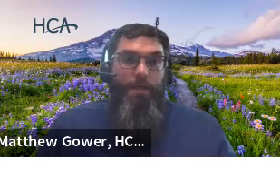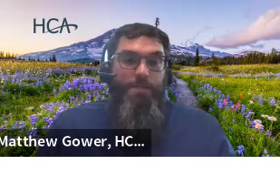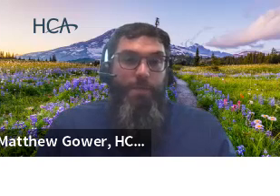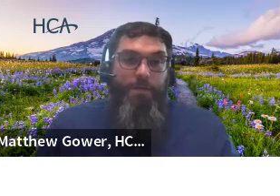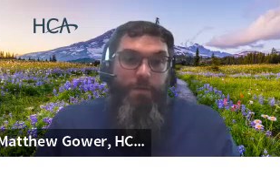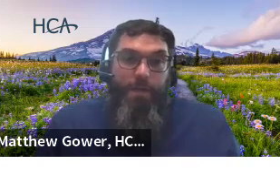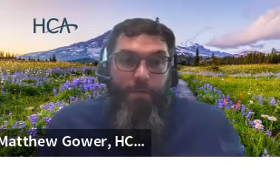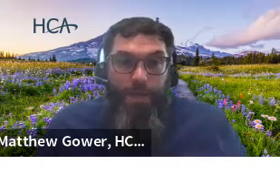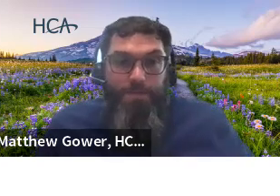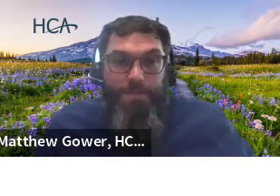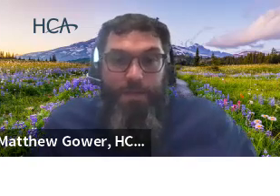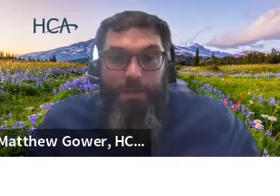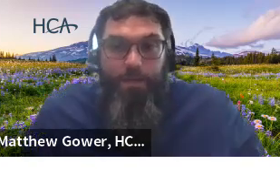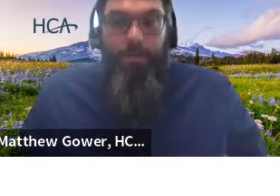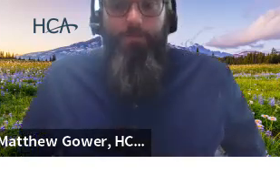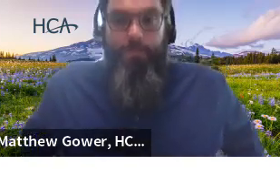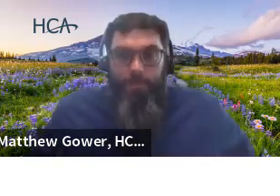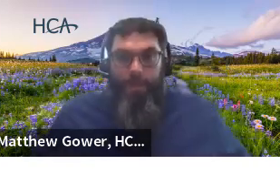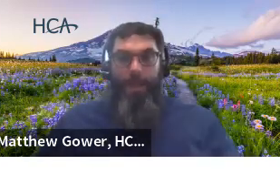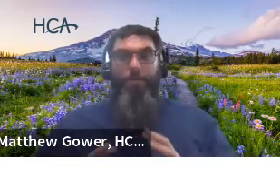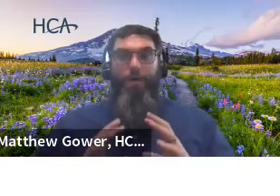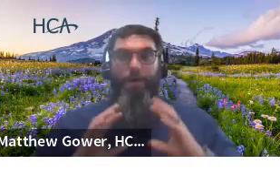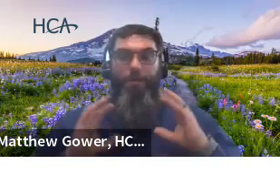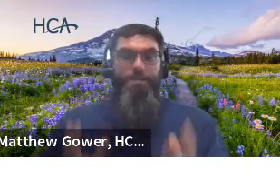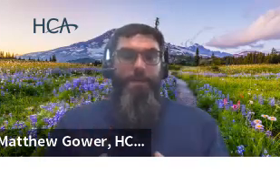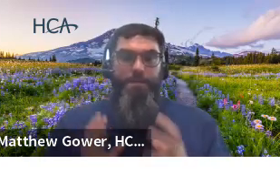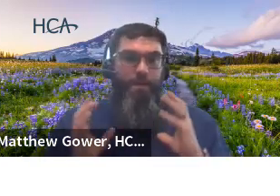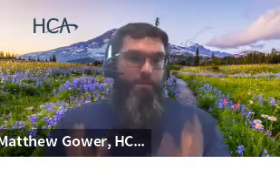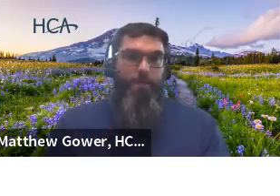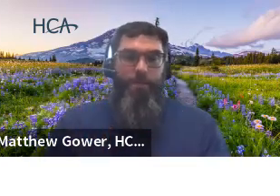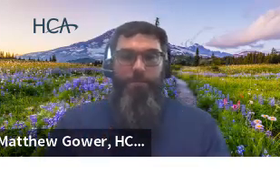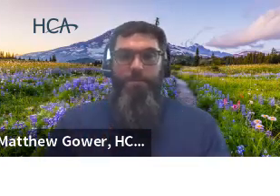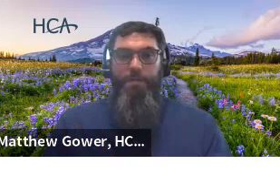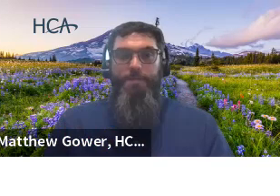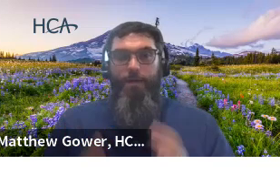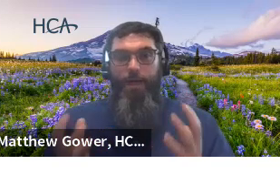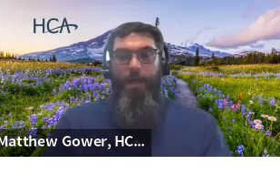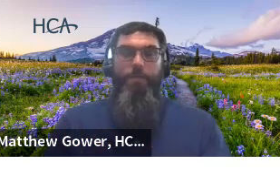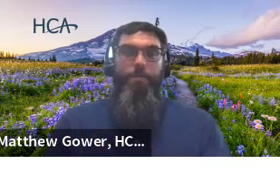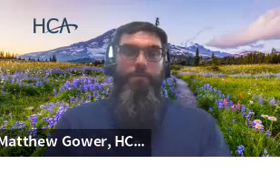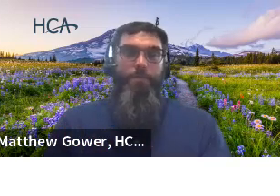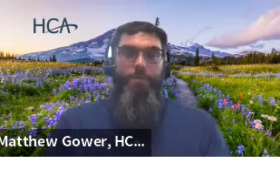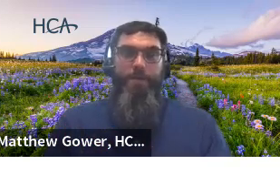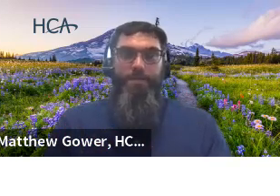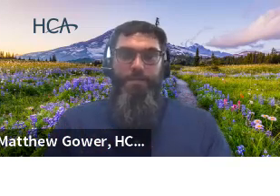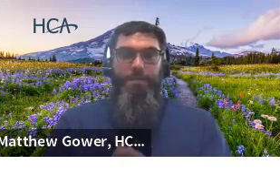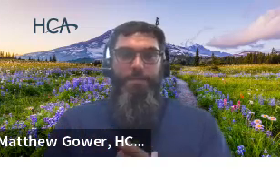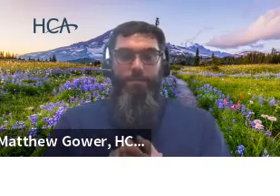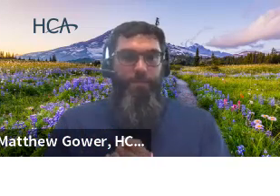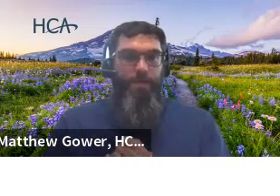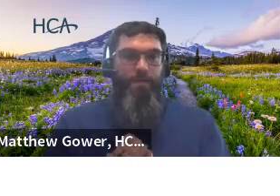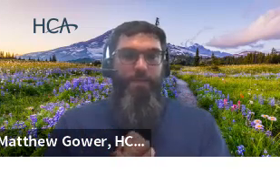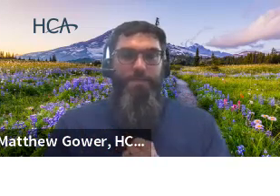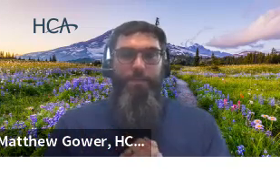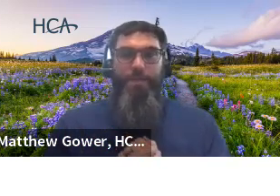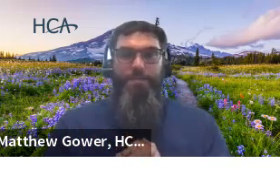So just wanted to do kind of a quick exercise here of how all these mandates, all these funding streams, how they work for mobile crisis, since